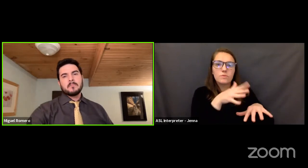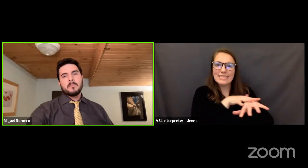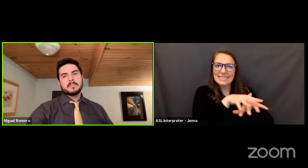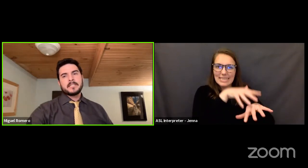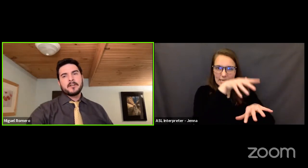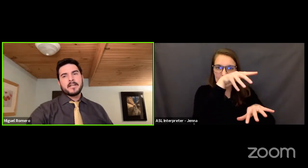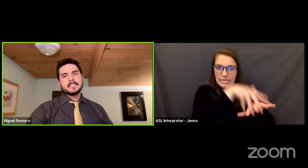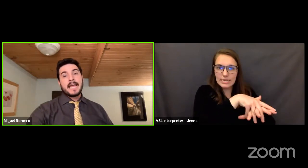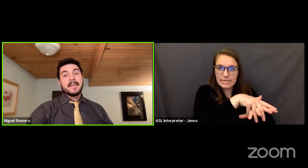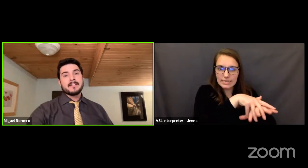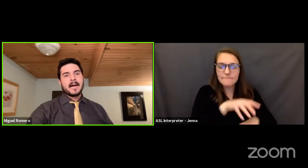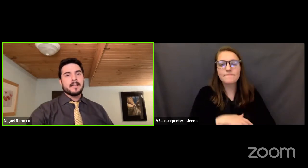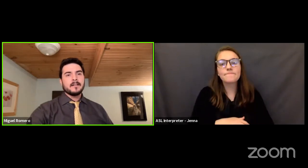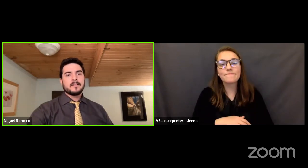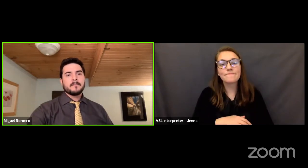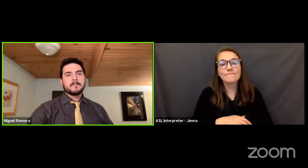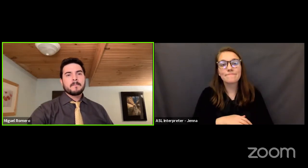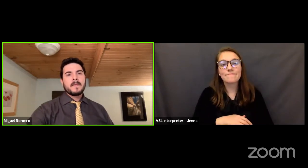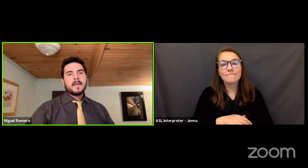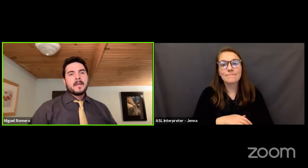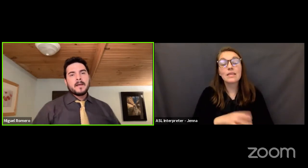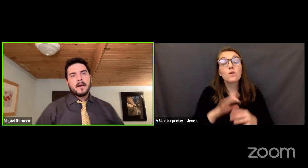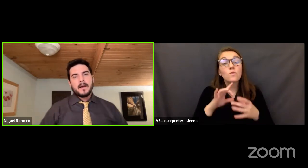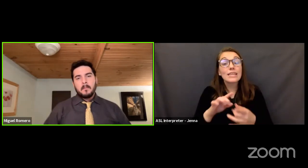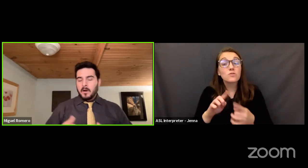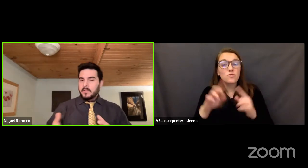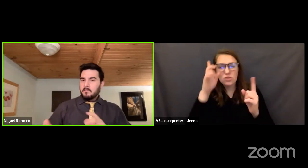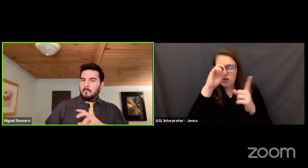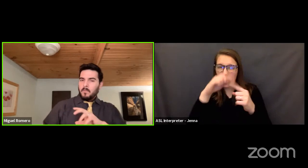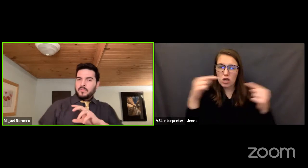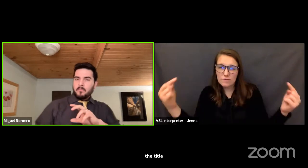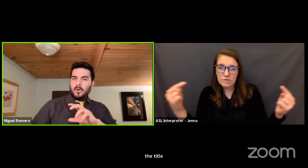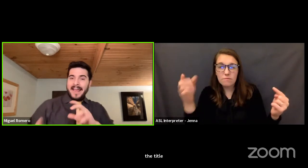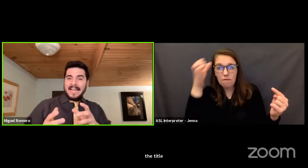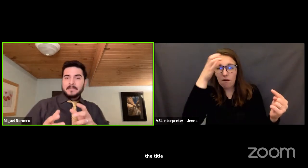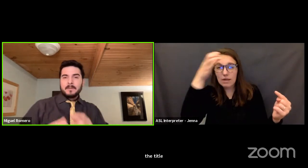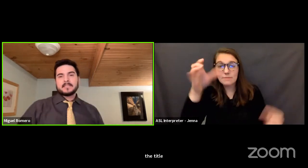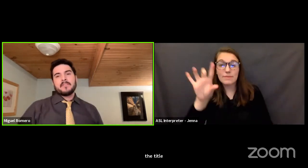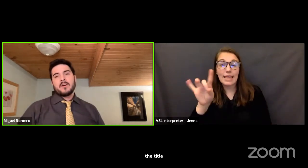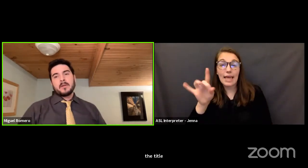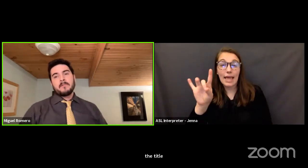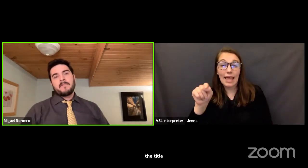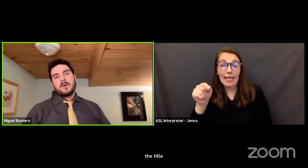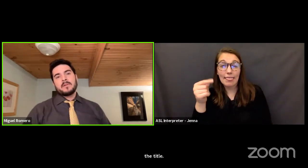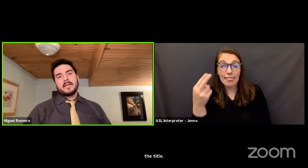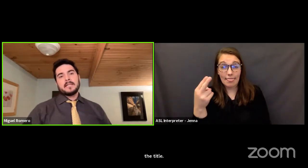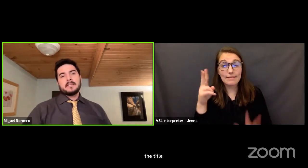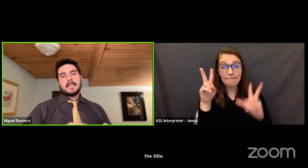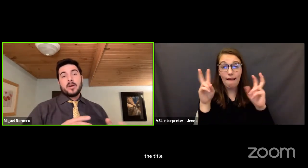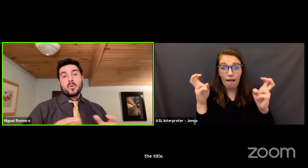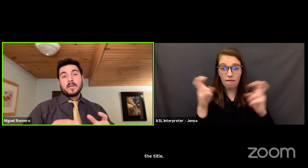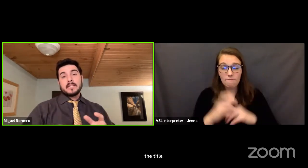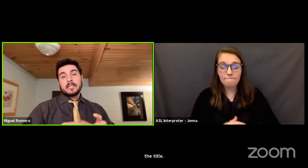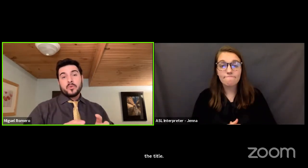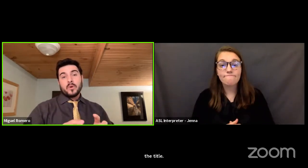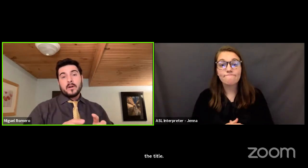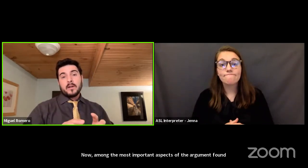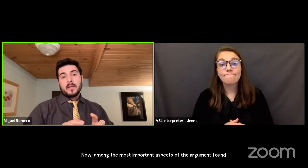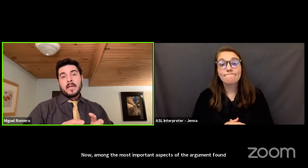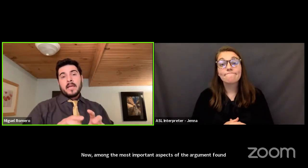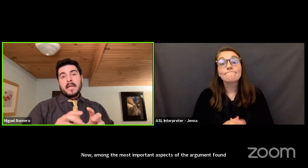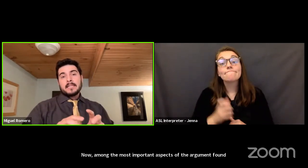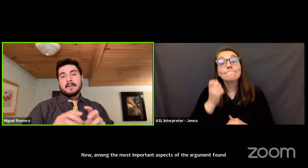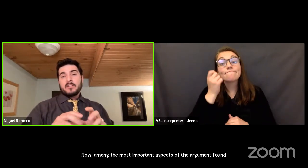controversial and somewhat mysterious eighth title. Now, among the most important aspects of the argument found in De Eo